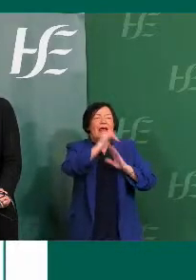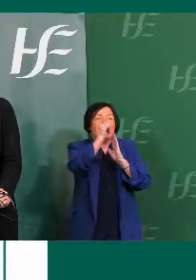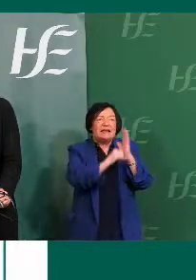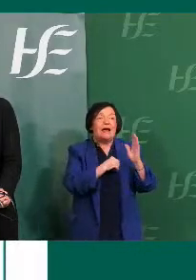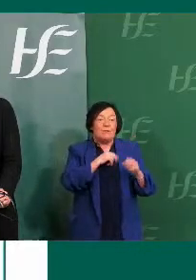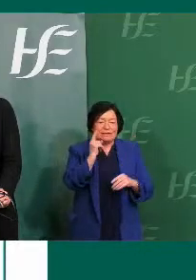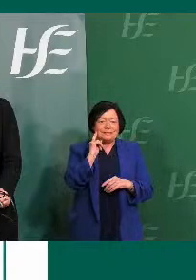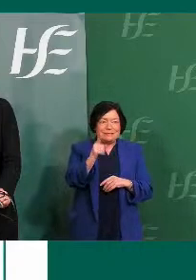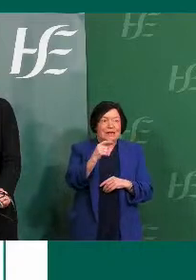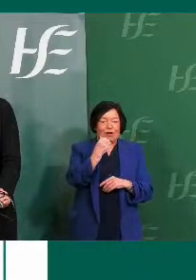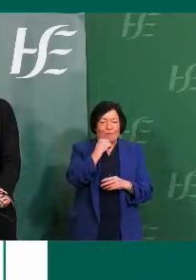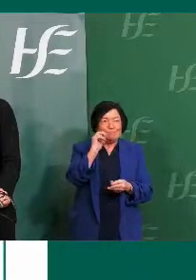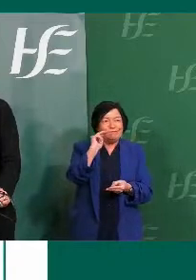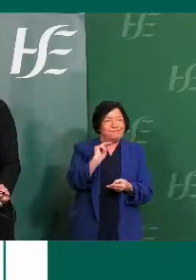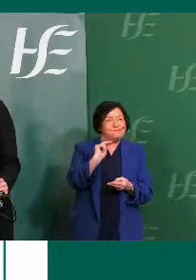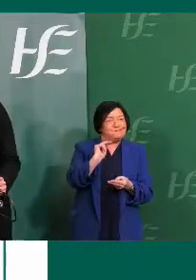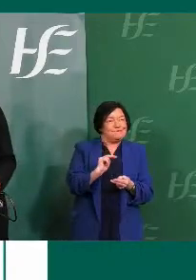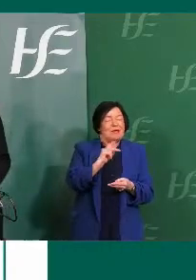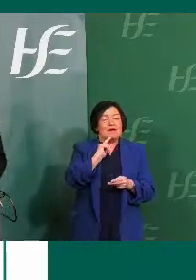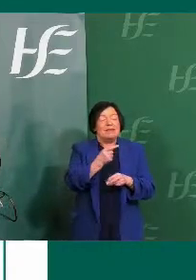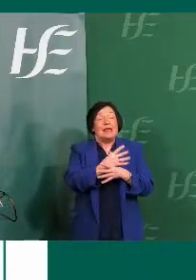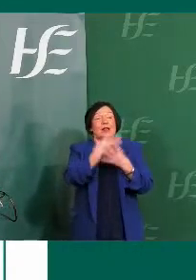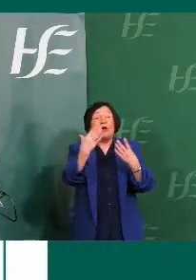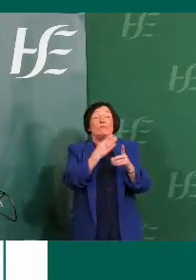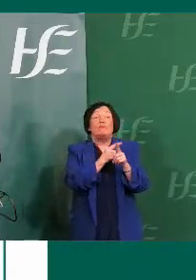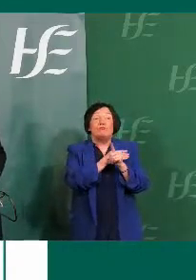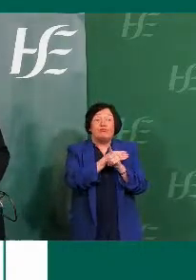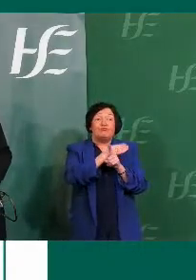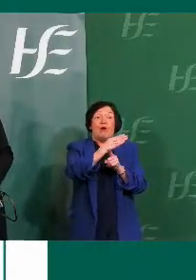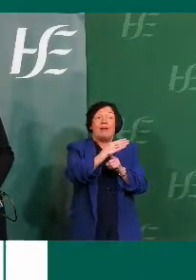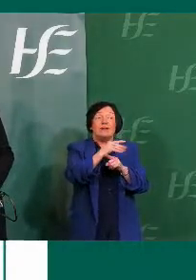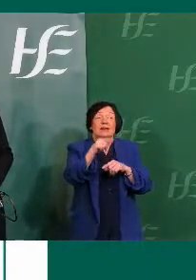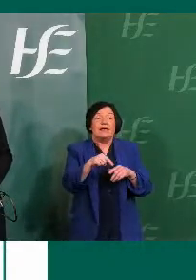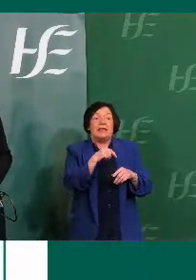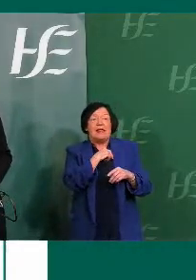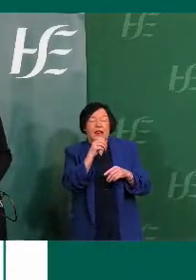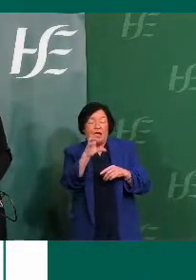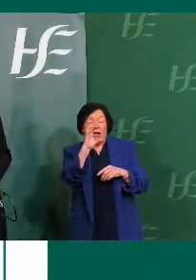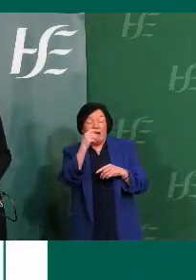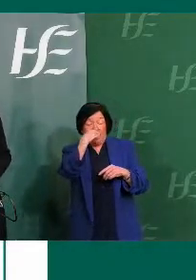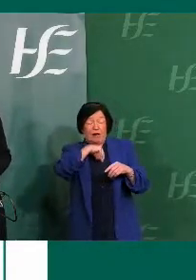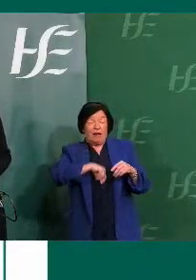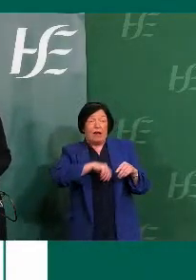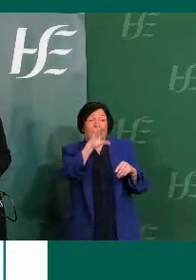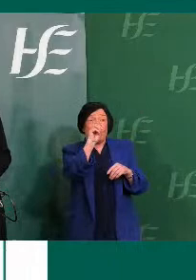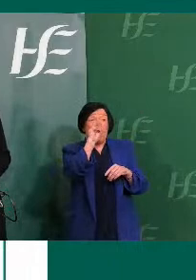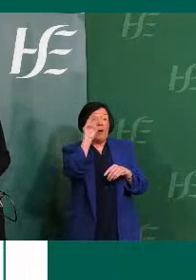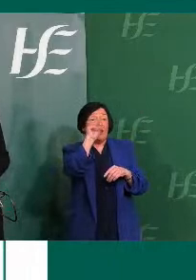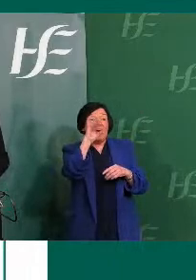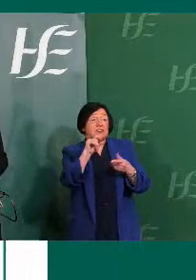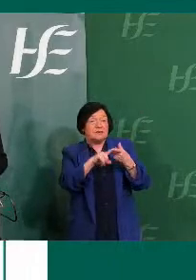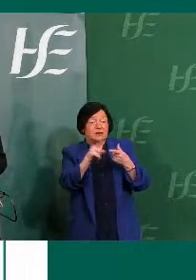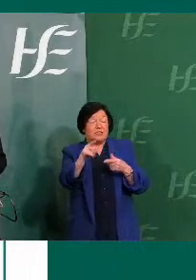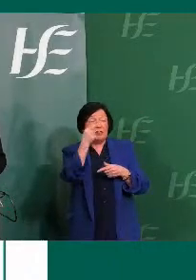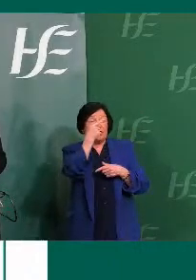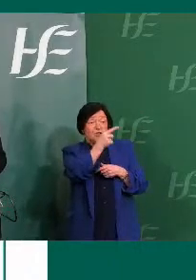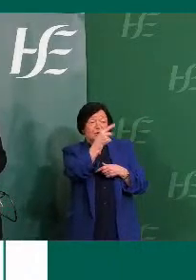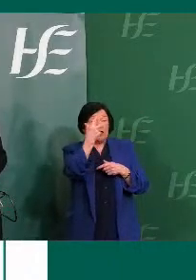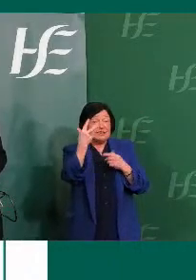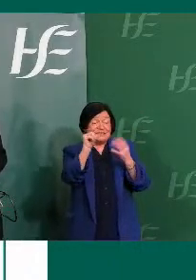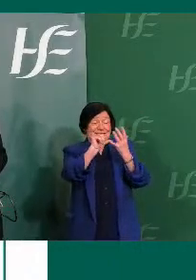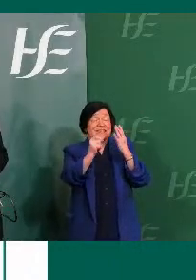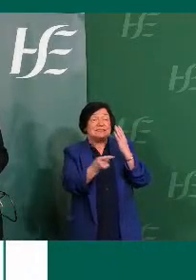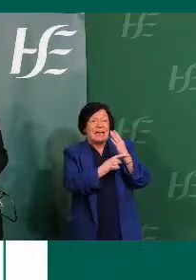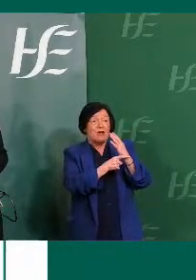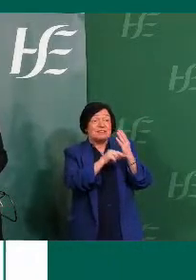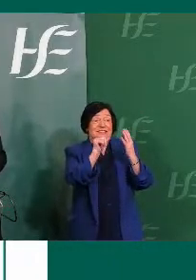did see that come down. Where we saw very significant progress is in relation to our scopes and colonoscopies, which came down from 36,065 in January of